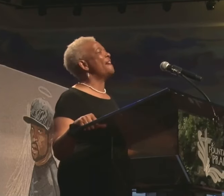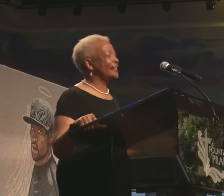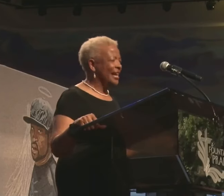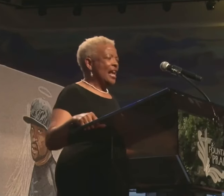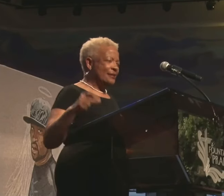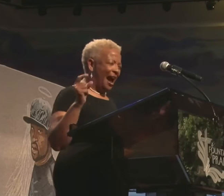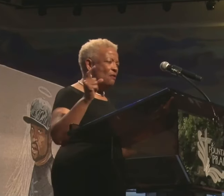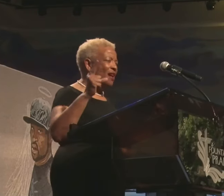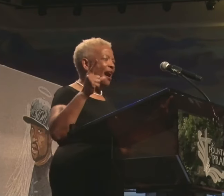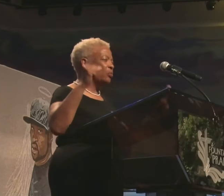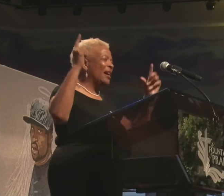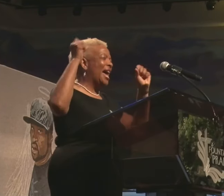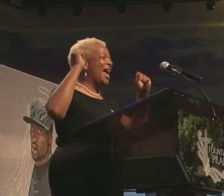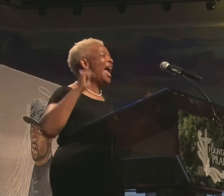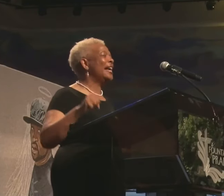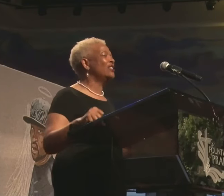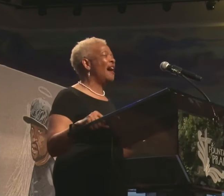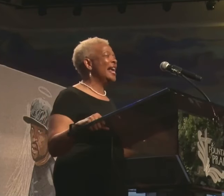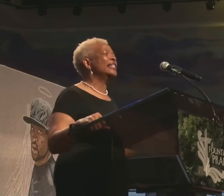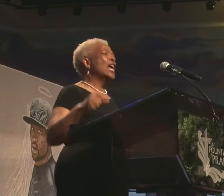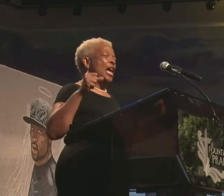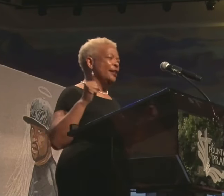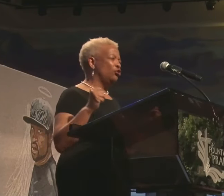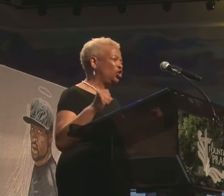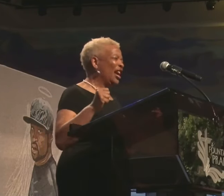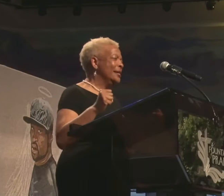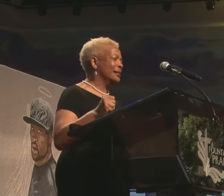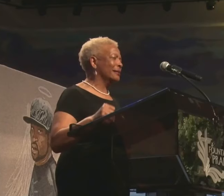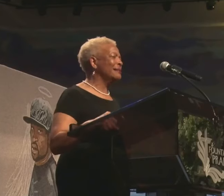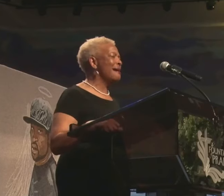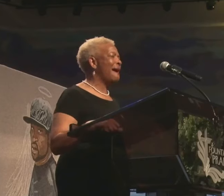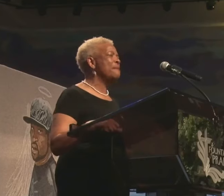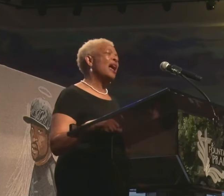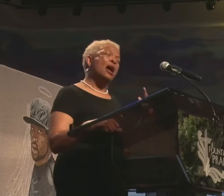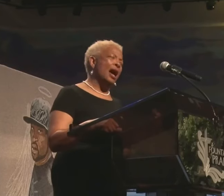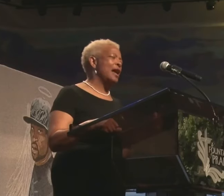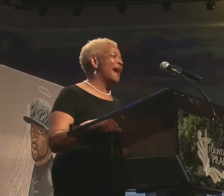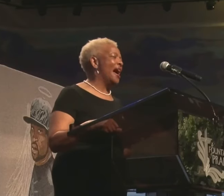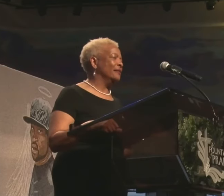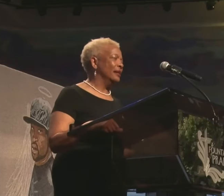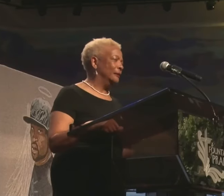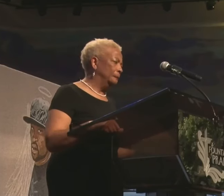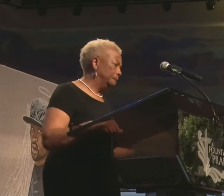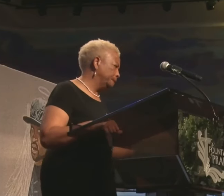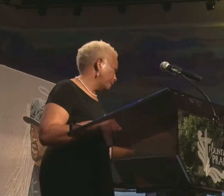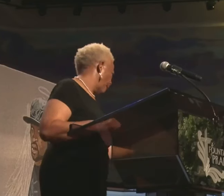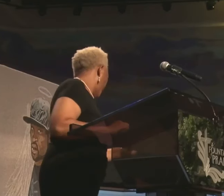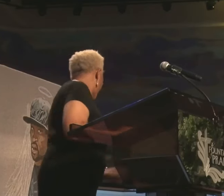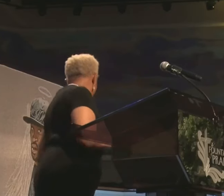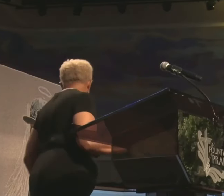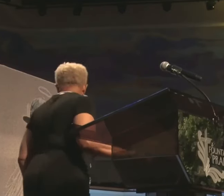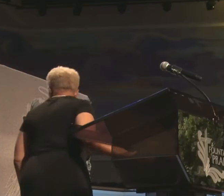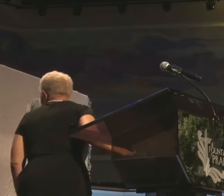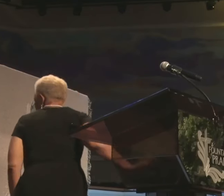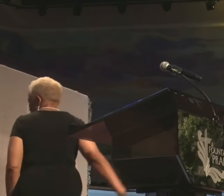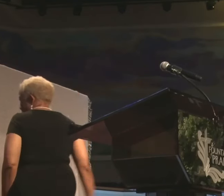it. We believe it. Now God we lay hands on it in Jesus name. Amen.